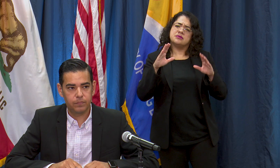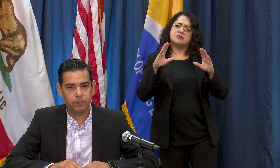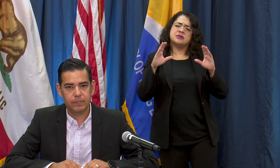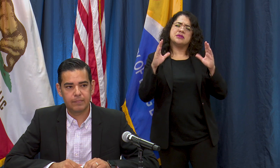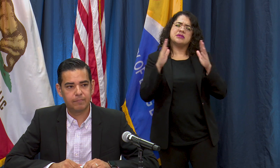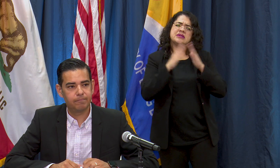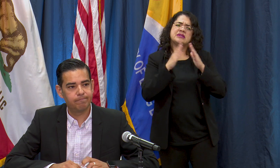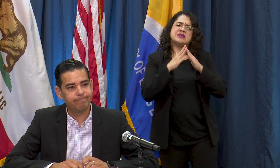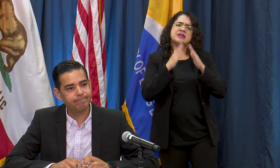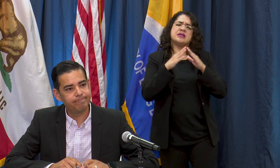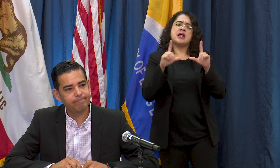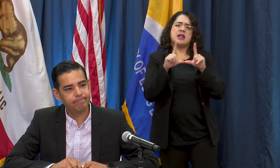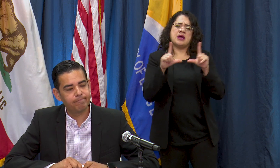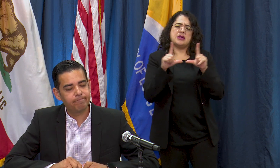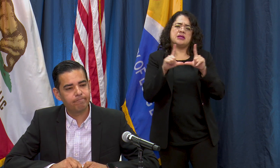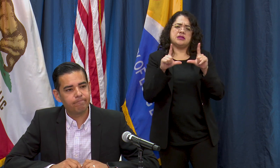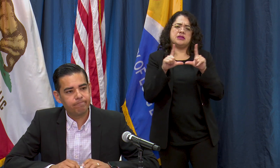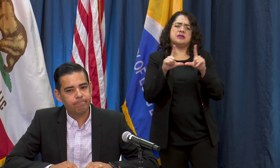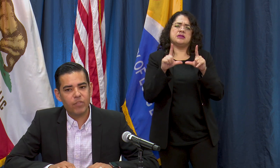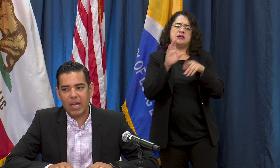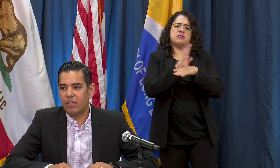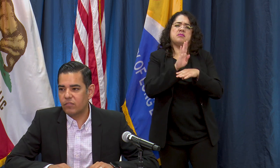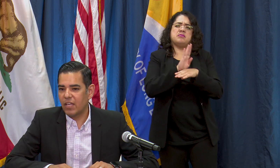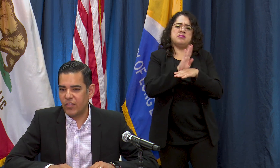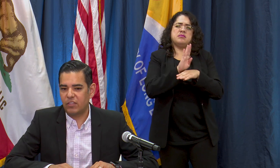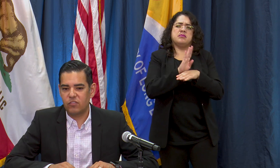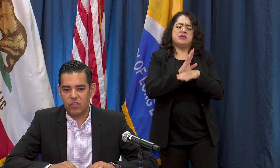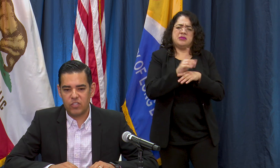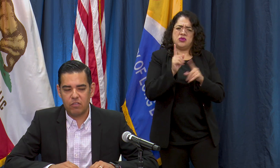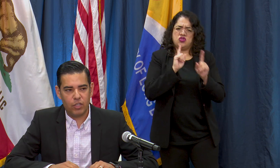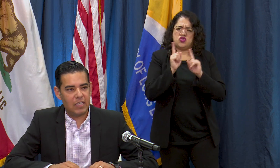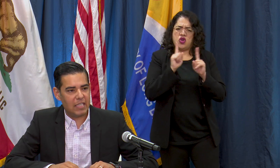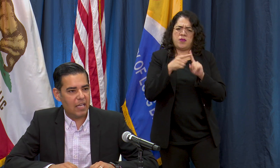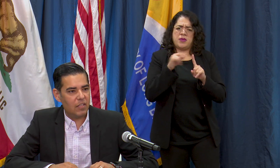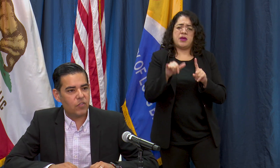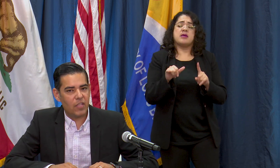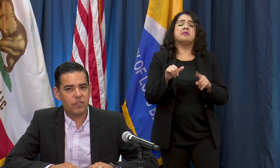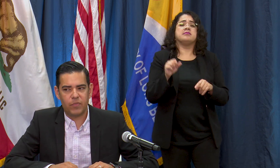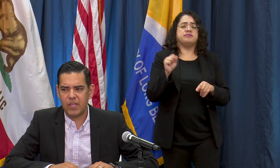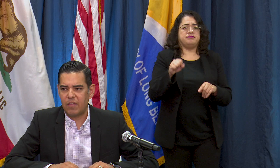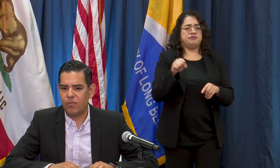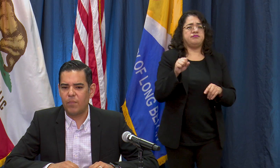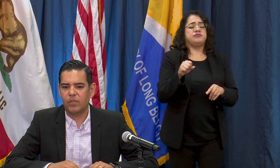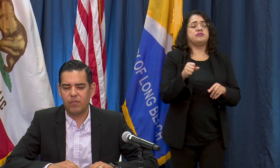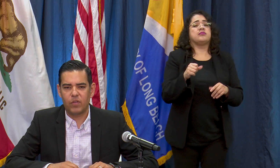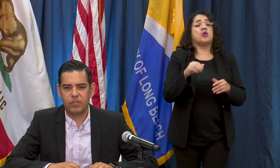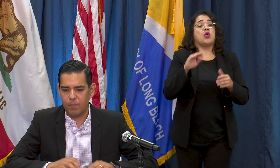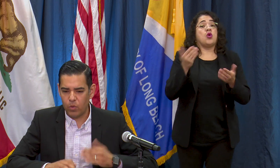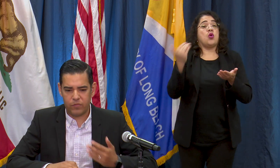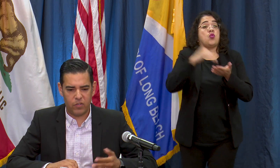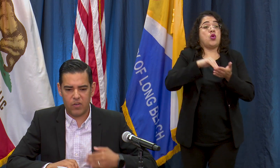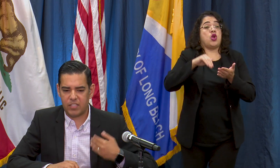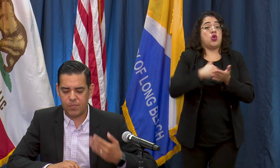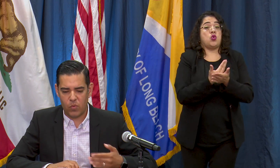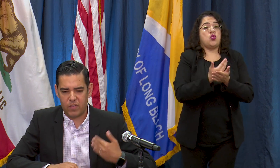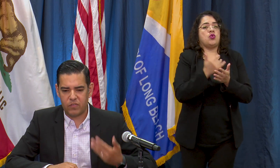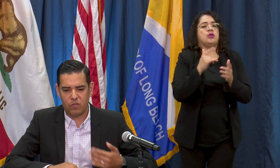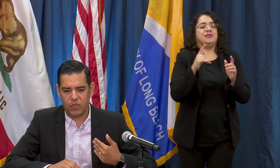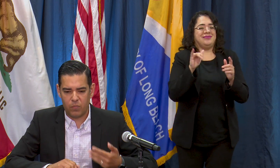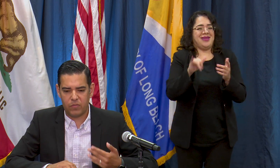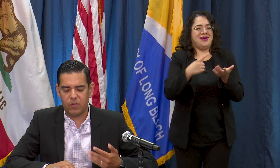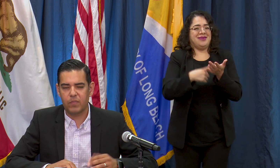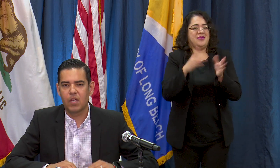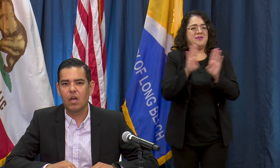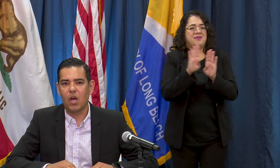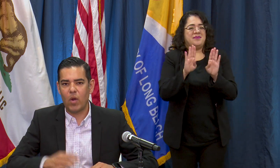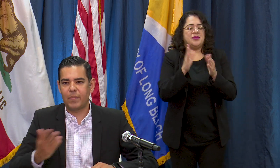conversation about that. Has there been any discussion that you're aware of relative to that? There has. I think the city's looking at that. And so that's something that I believe at some point soon in the next couple of weeks,